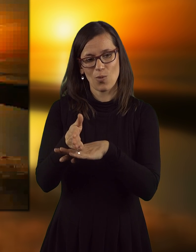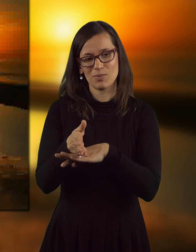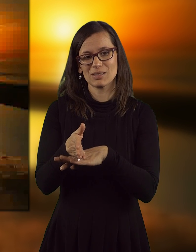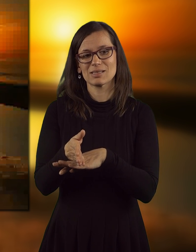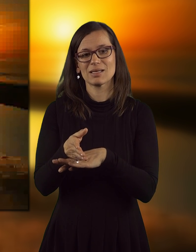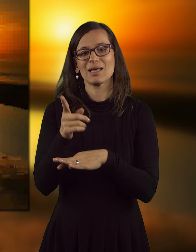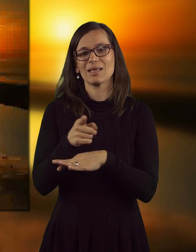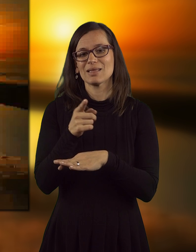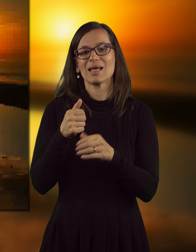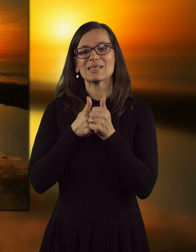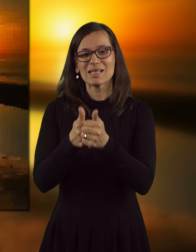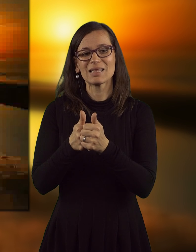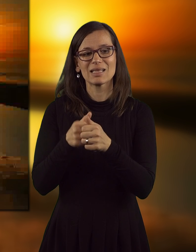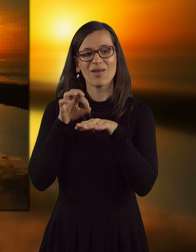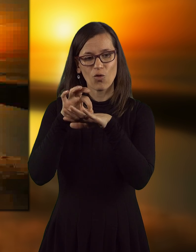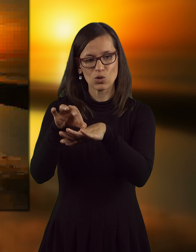to